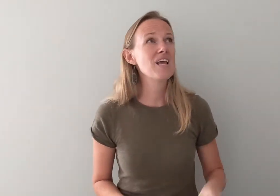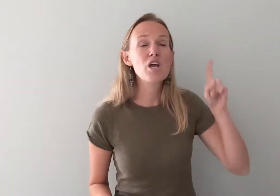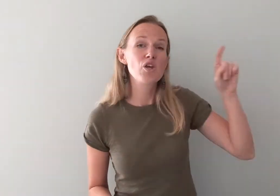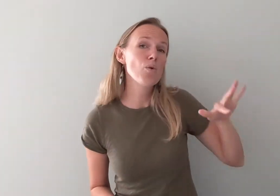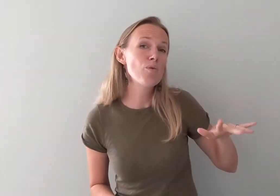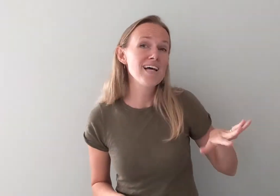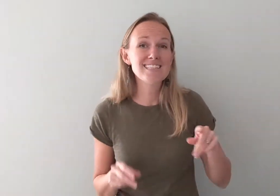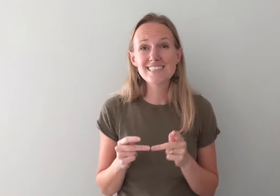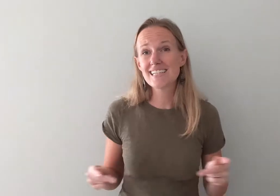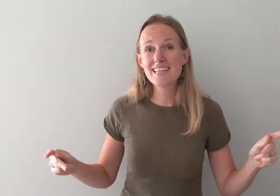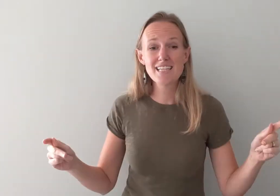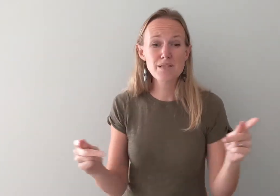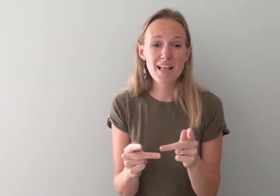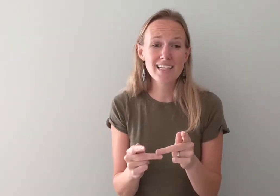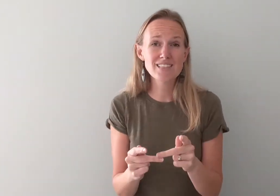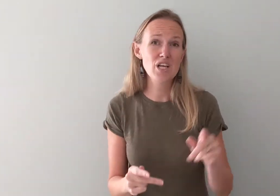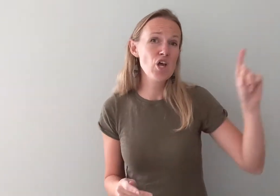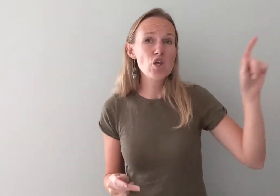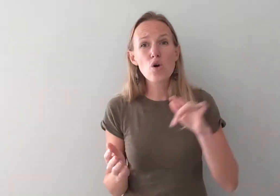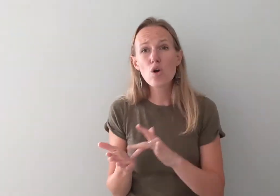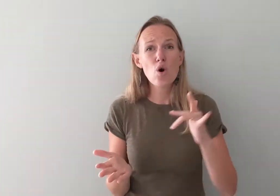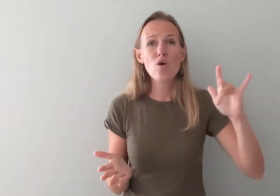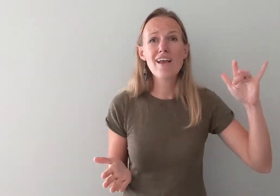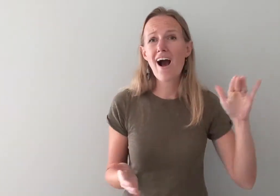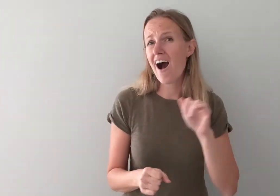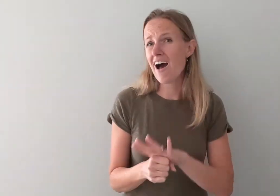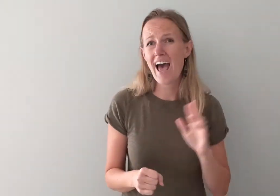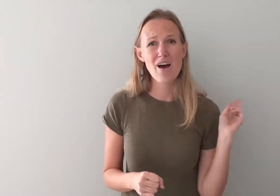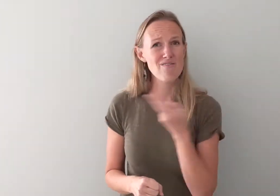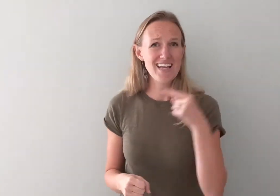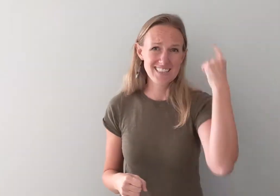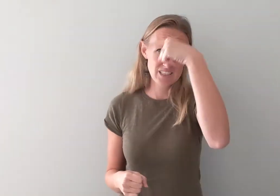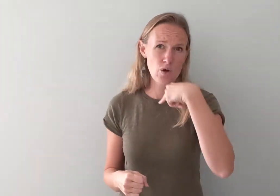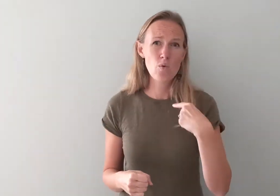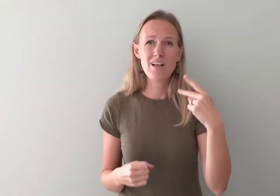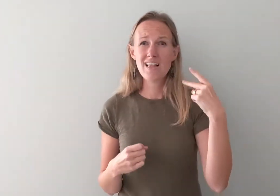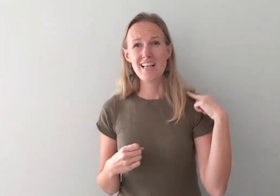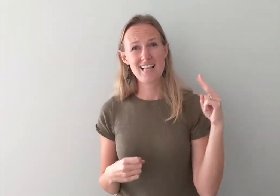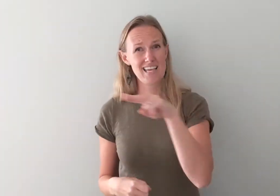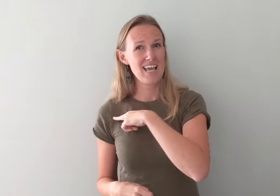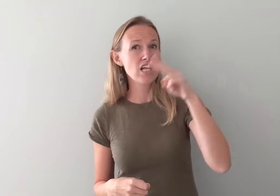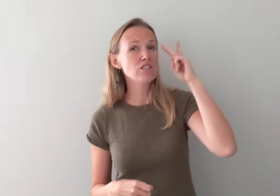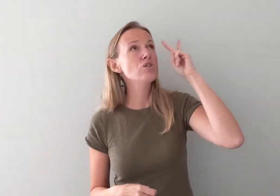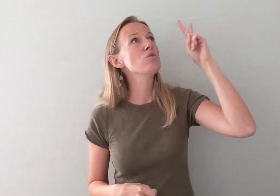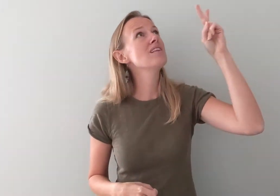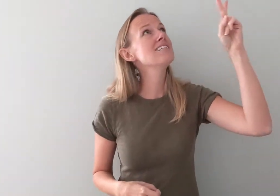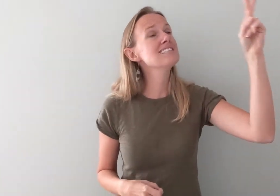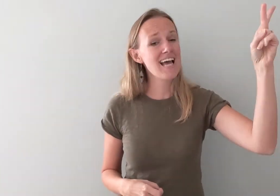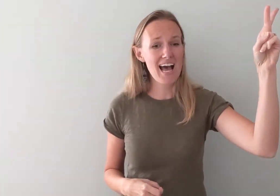praise. Your presence in this place, your glory on our face. We're looking to the